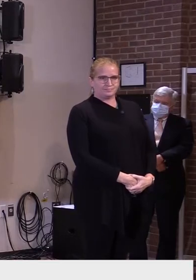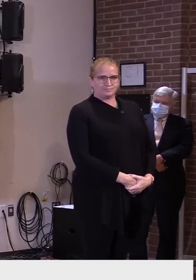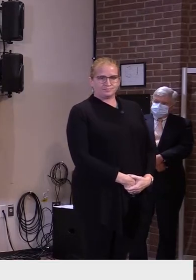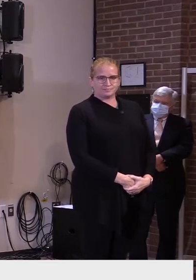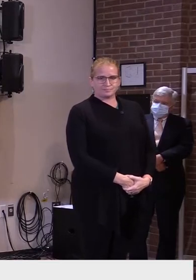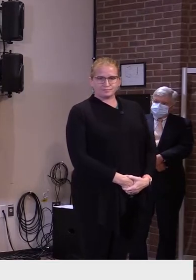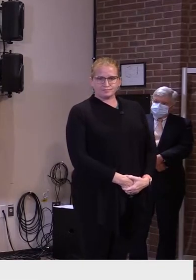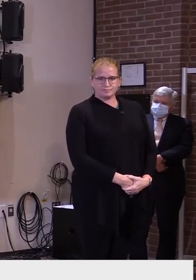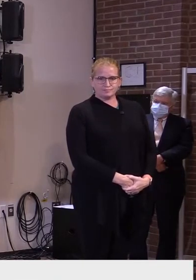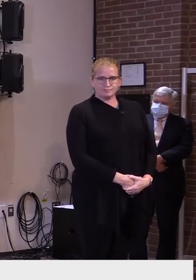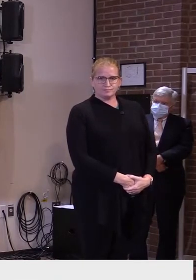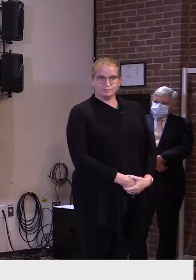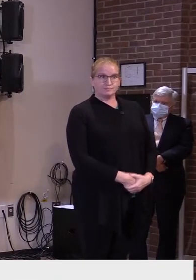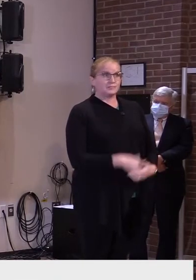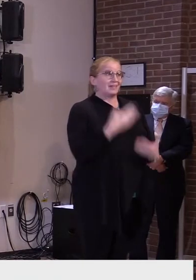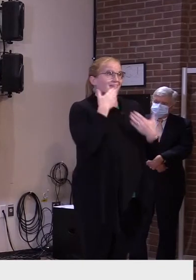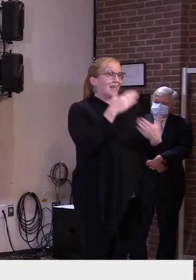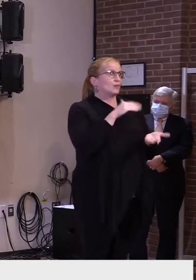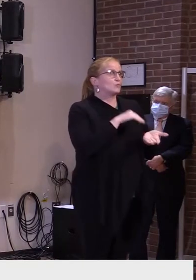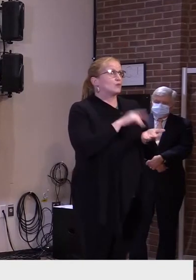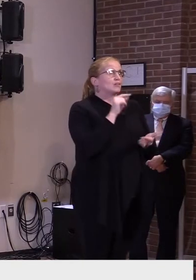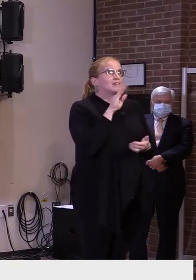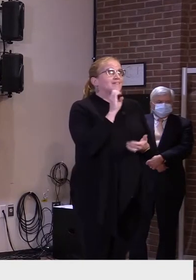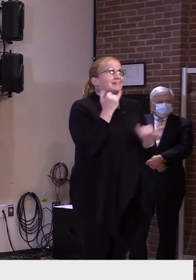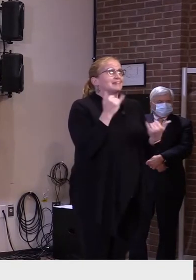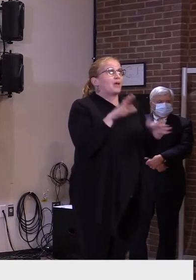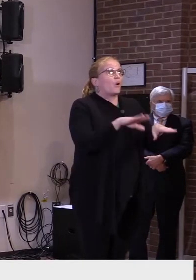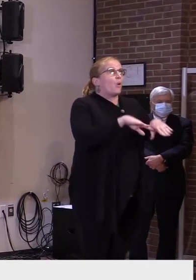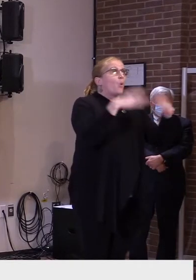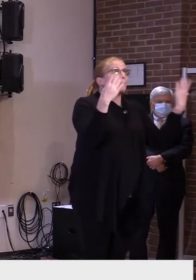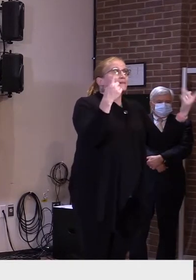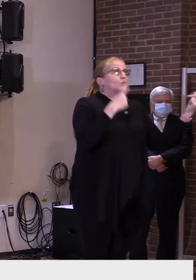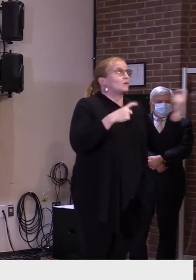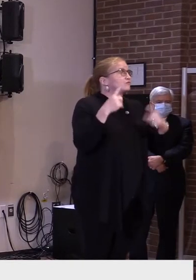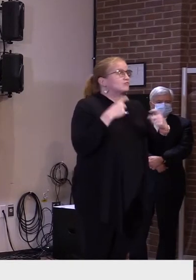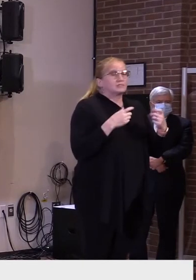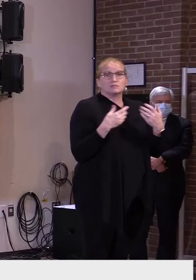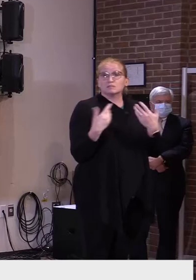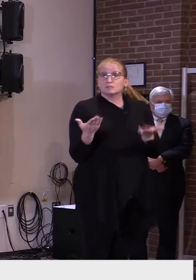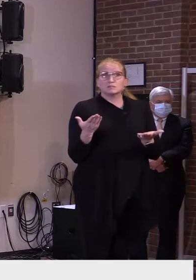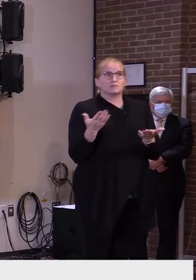Thank you, Dr. Levine. We'll now open it up to questions. We'll start in the room.